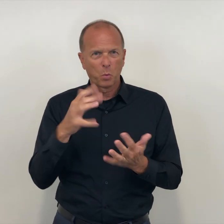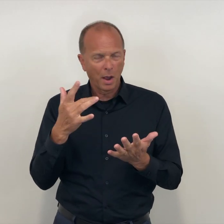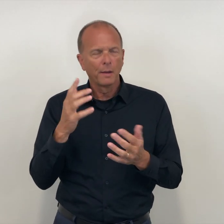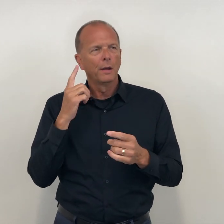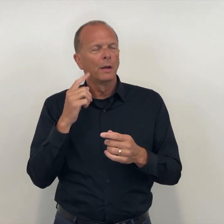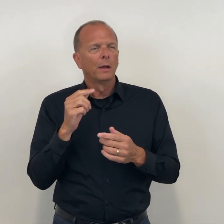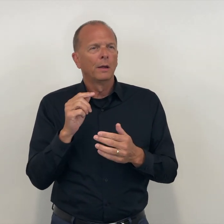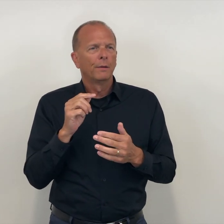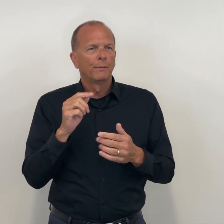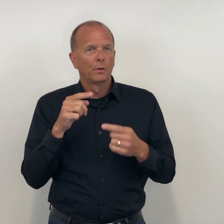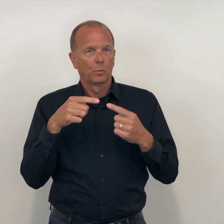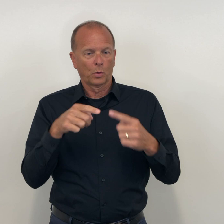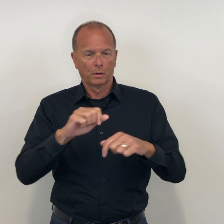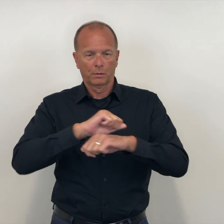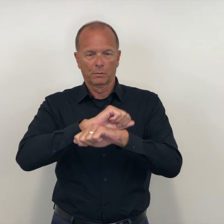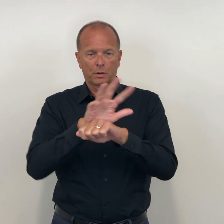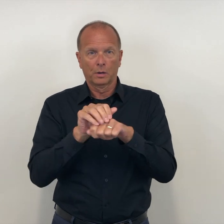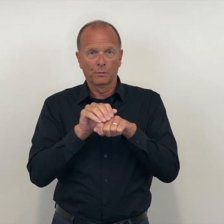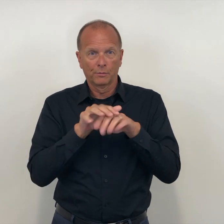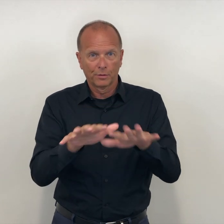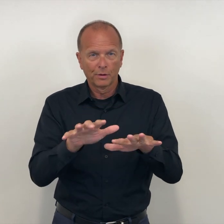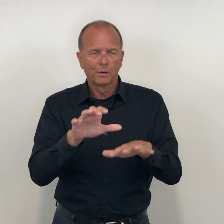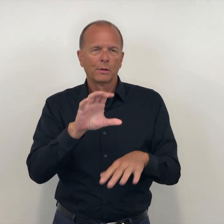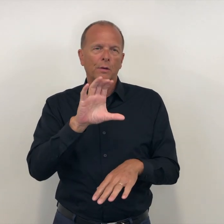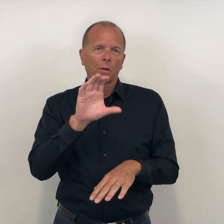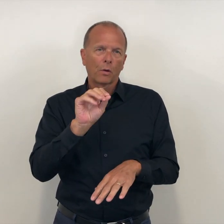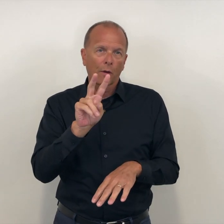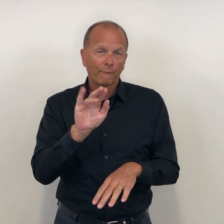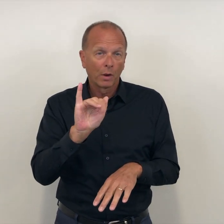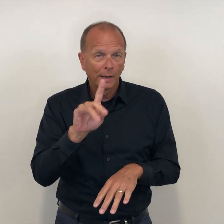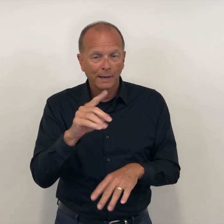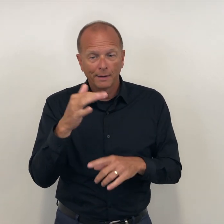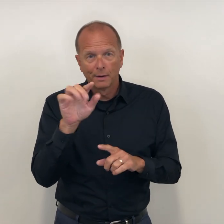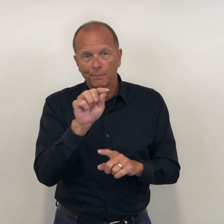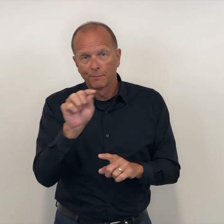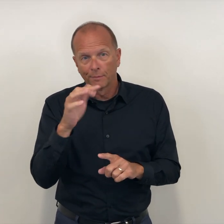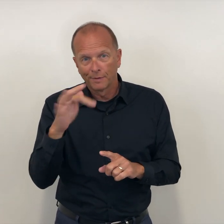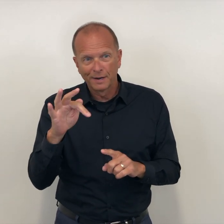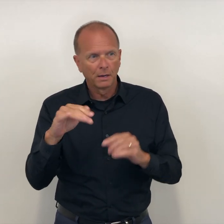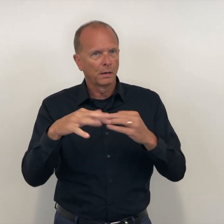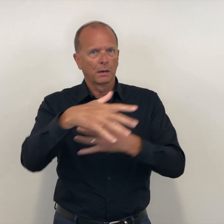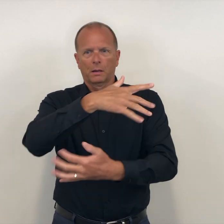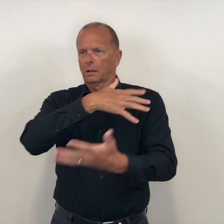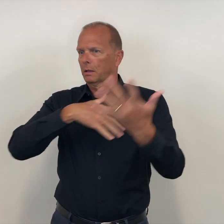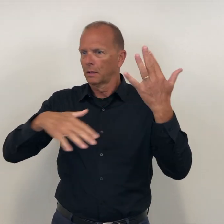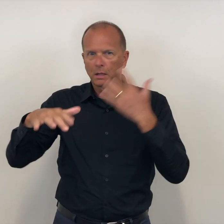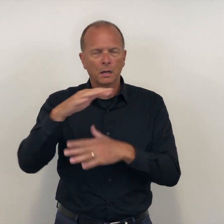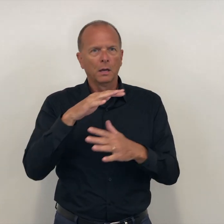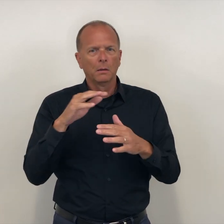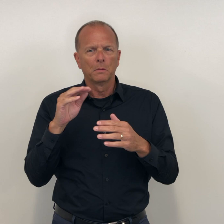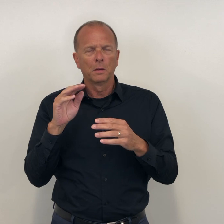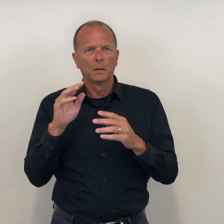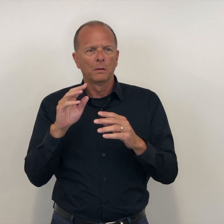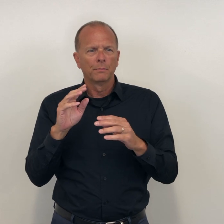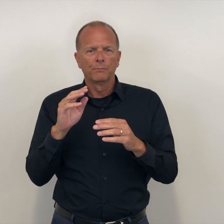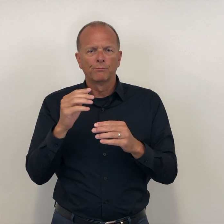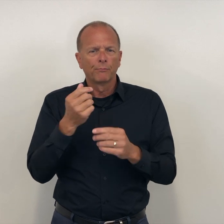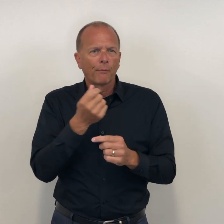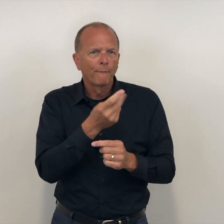We wanted to discuss HIPAA because with the coronavirus or COVID-19 outbreak, we are seeing reports of